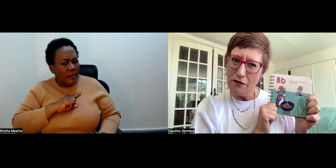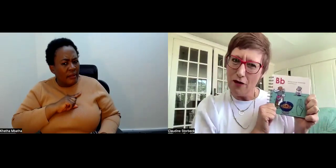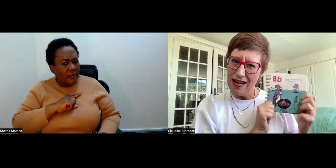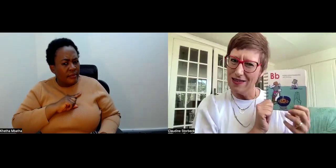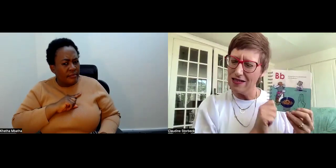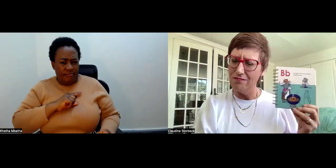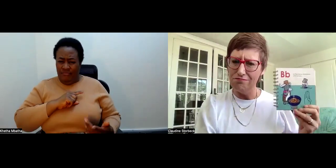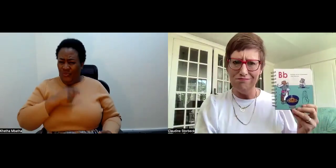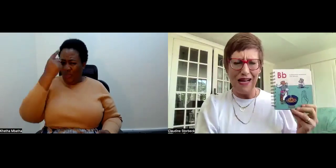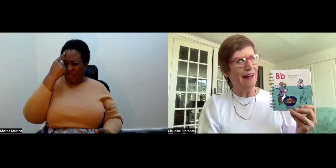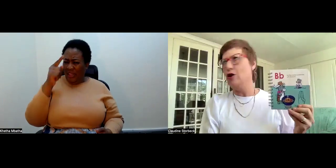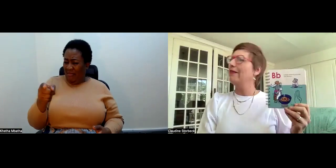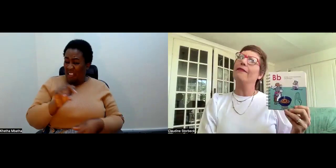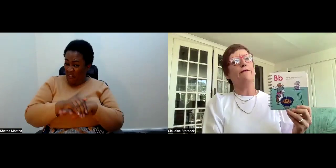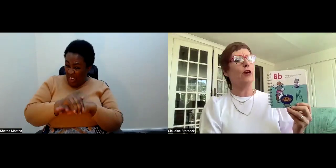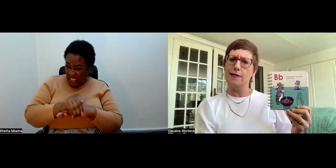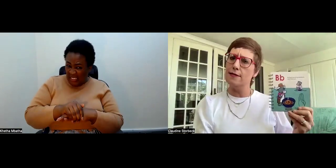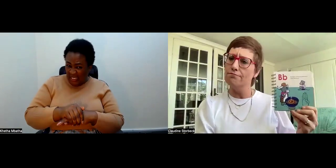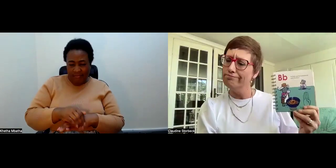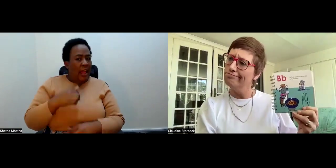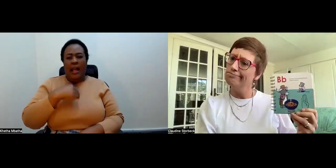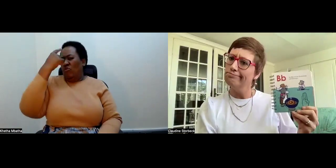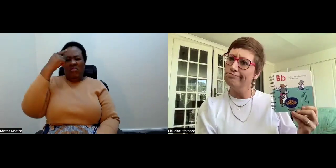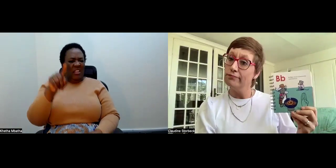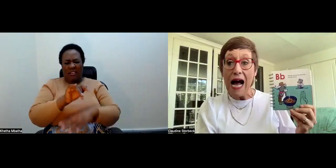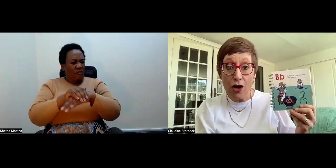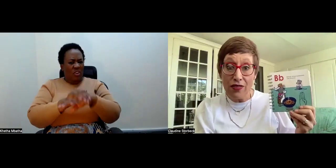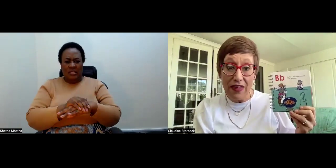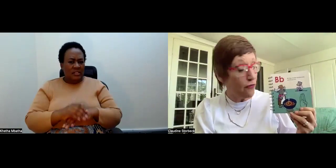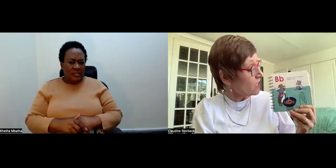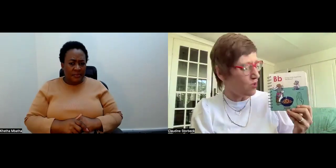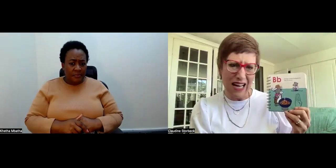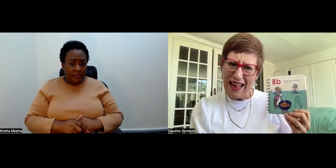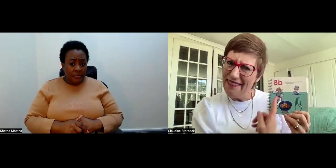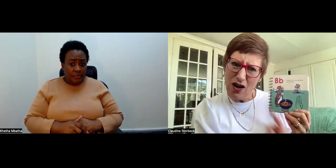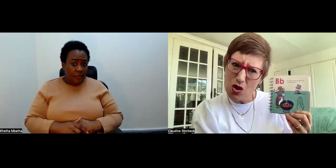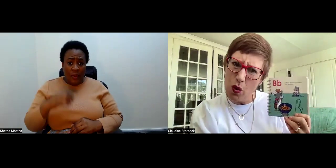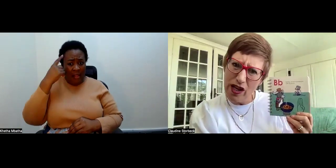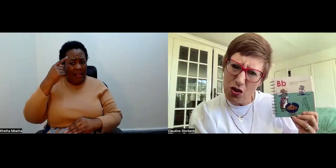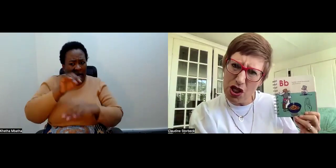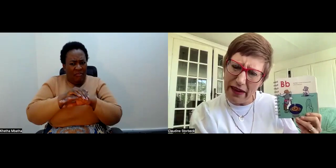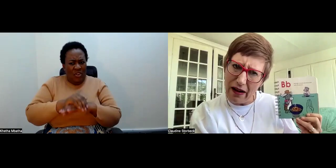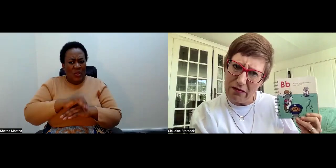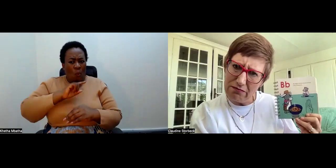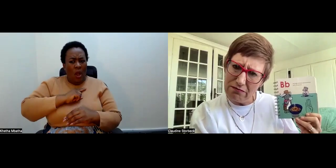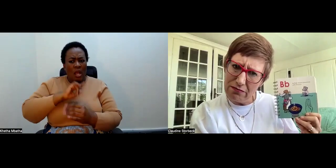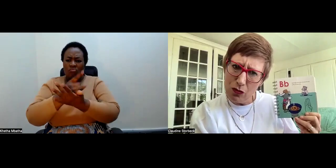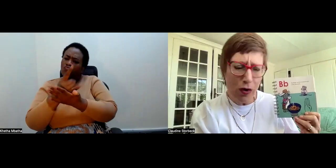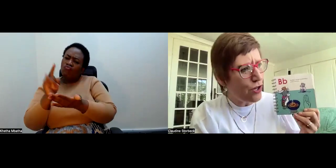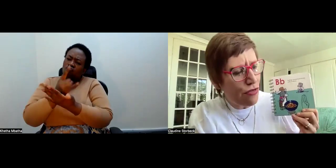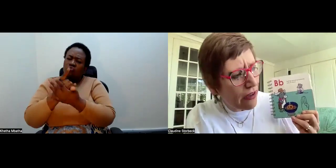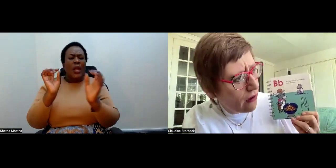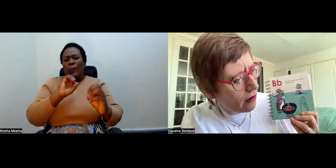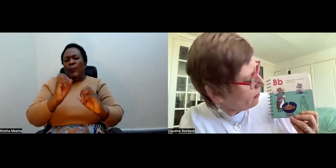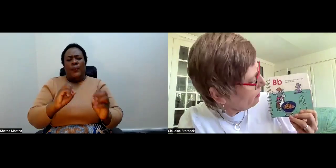Do you think they're friends? I don't think they're friends. I don't think they're friends because they're not talking to each other.